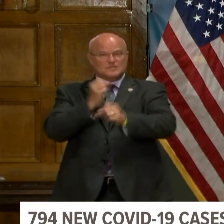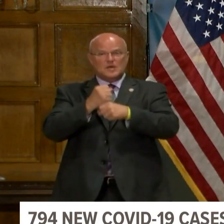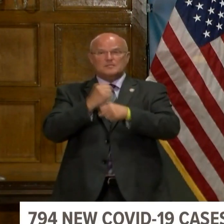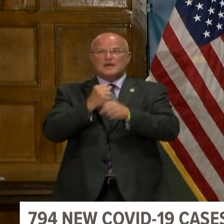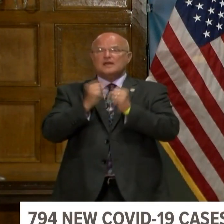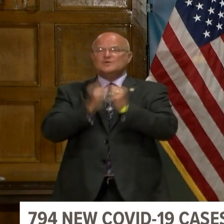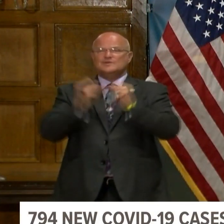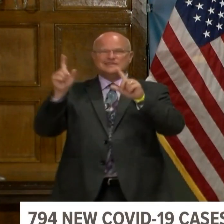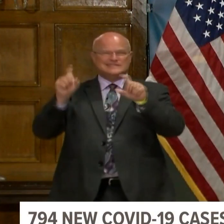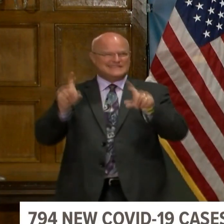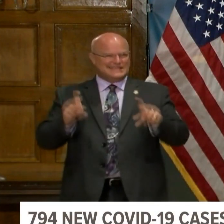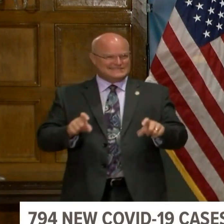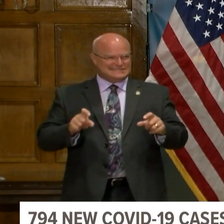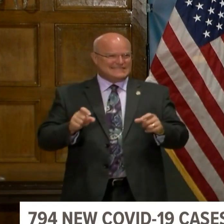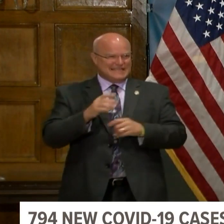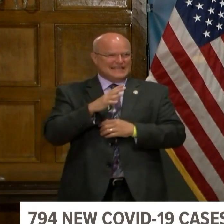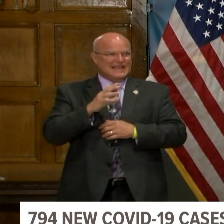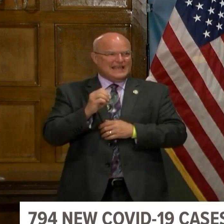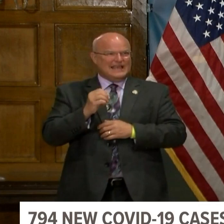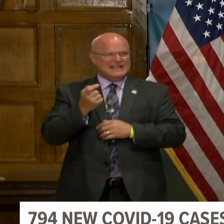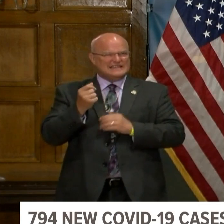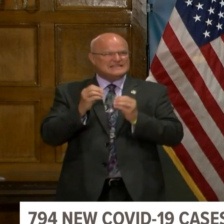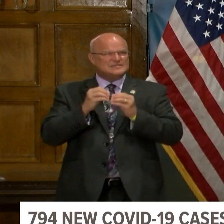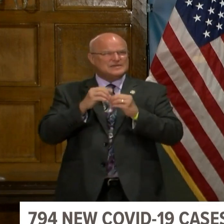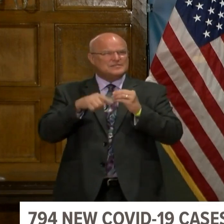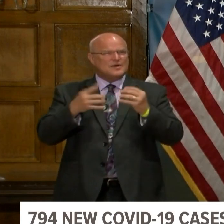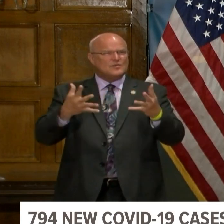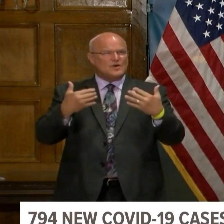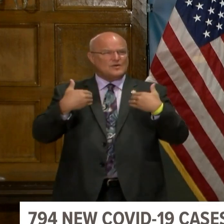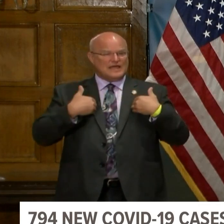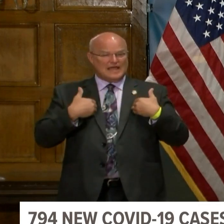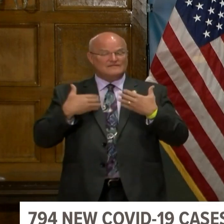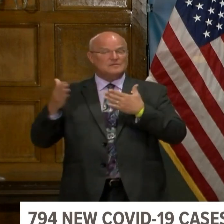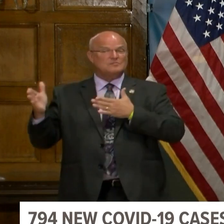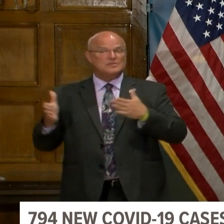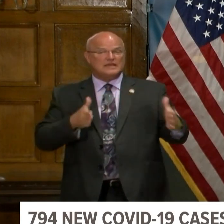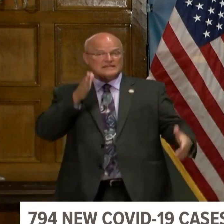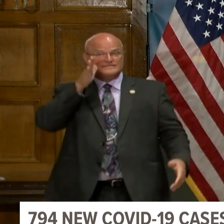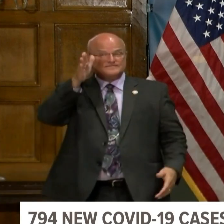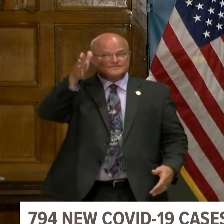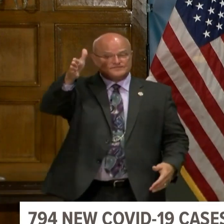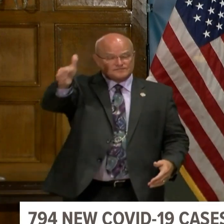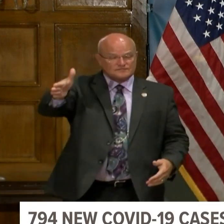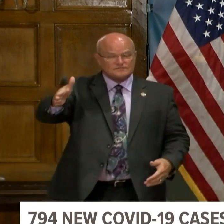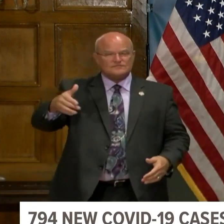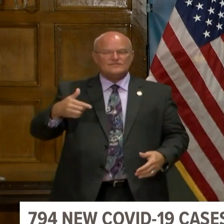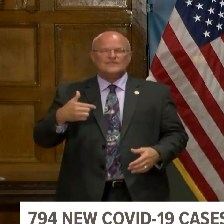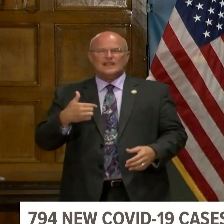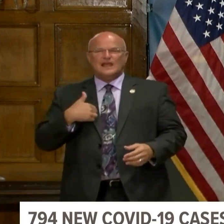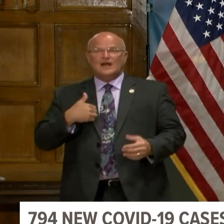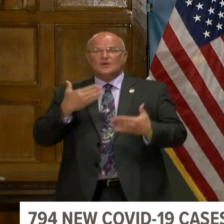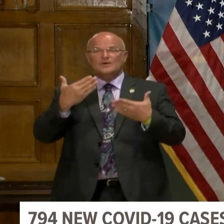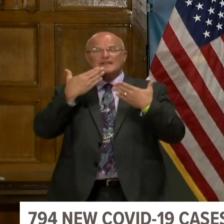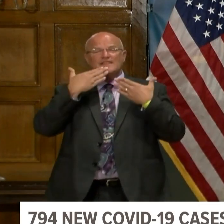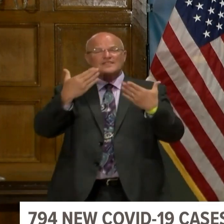made with testing and just a little bit about what we have planned. I want to thank the leadership of